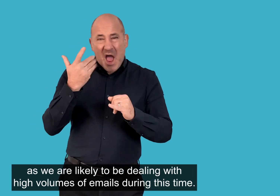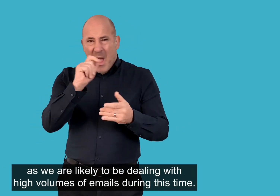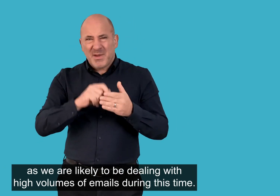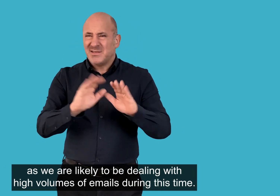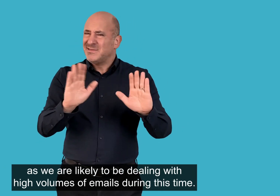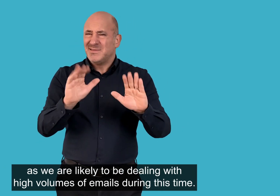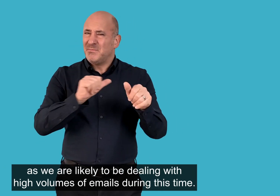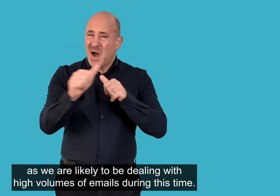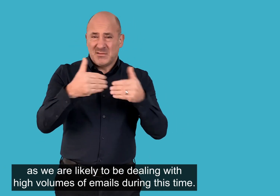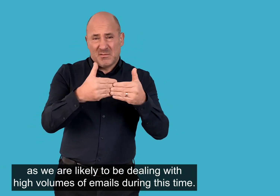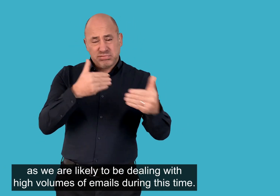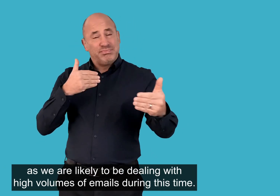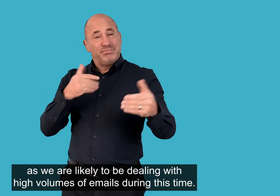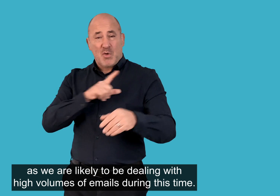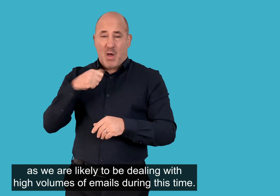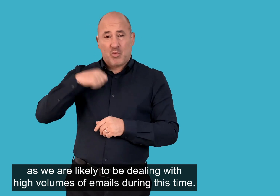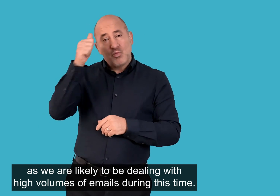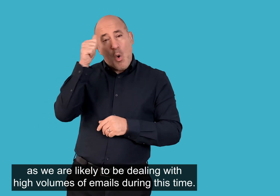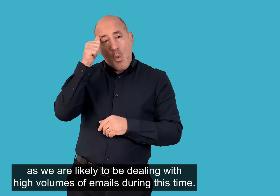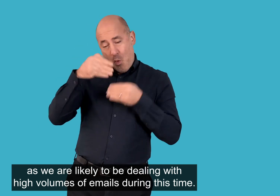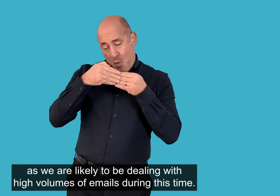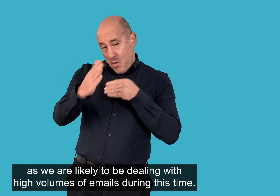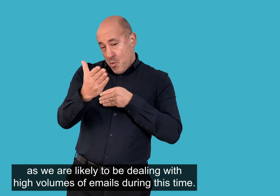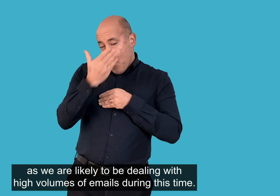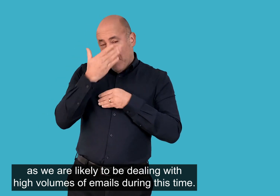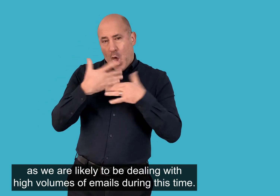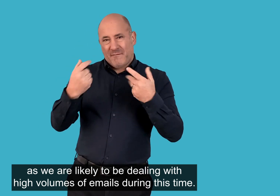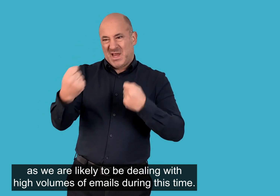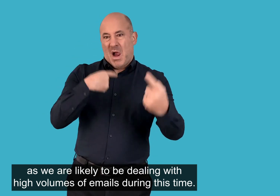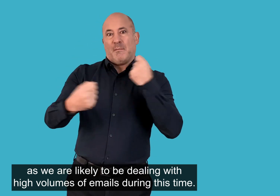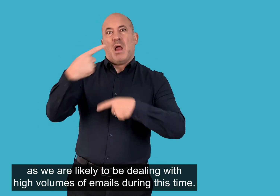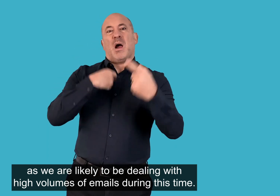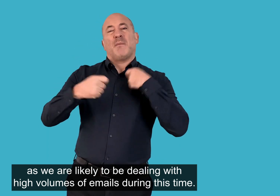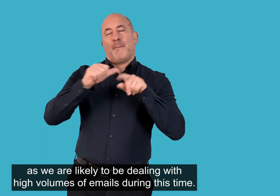as we are likely to be dealing with high volumes of emails during this time.